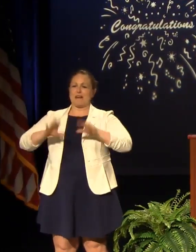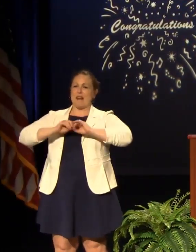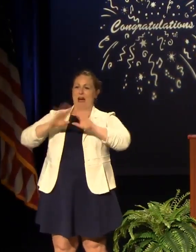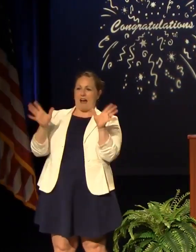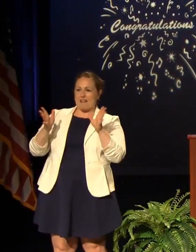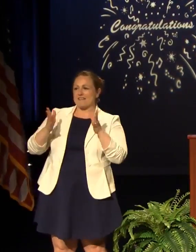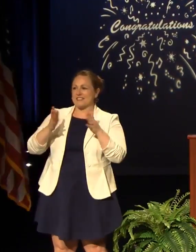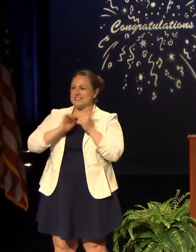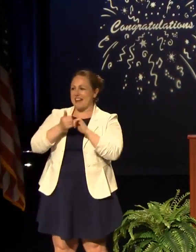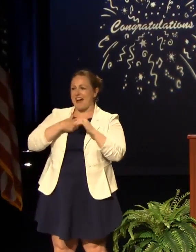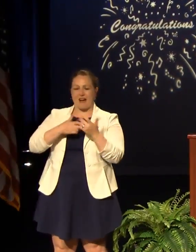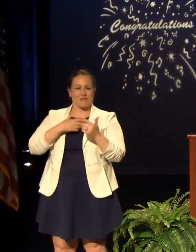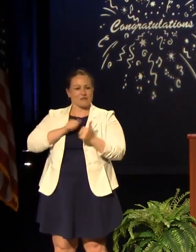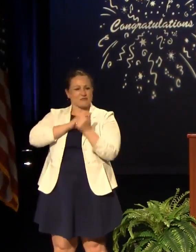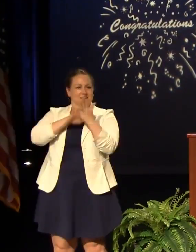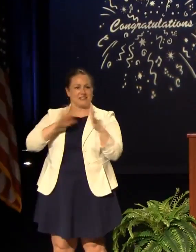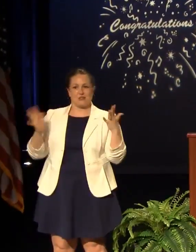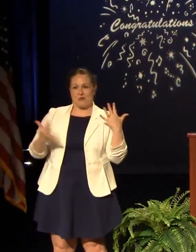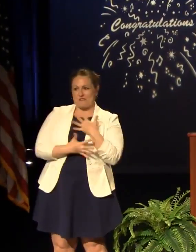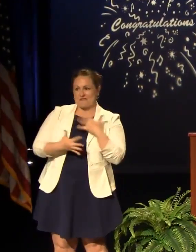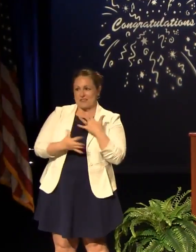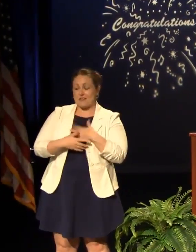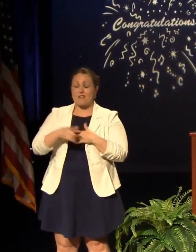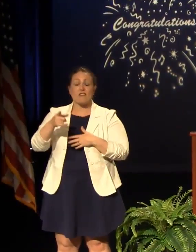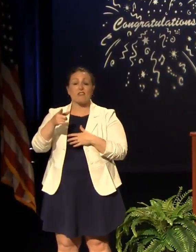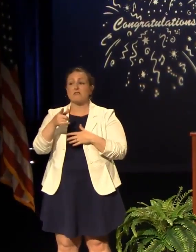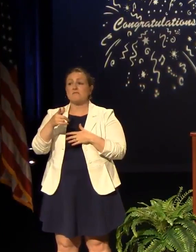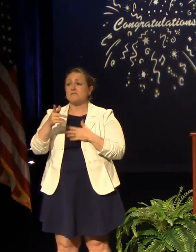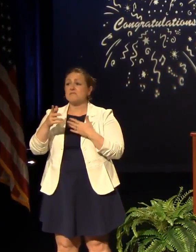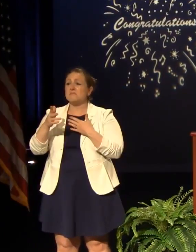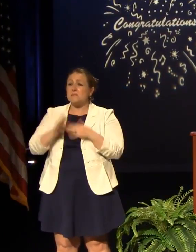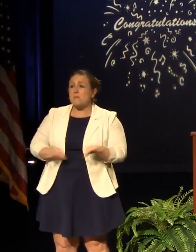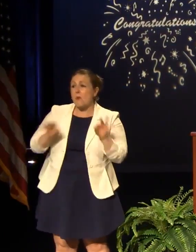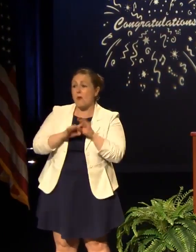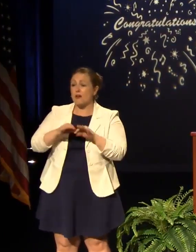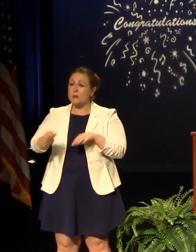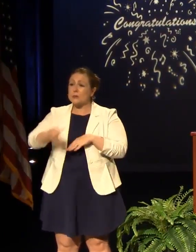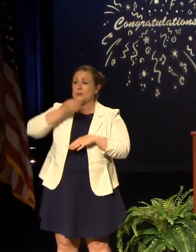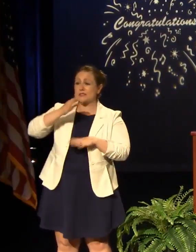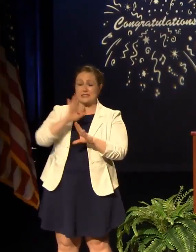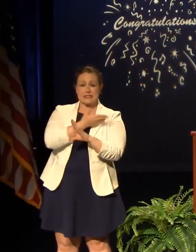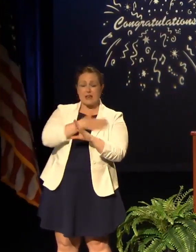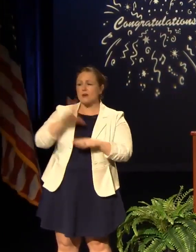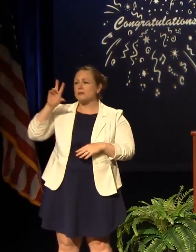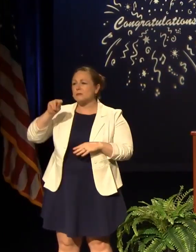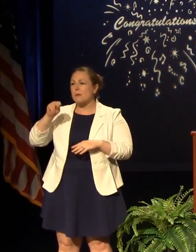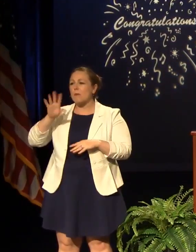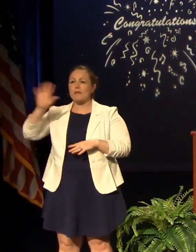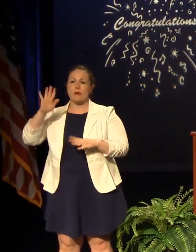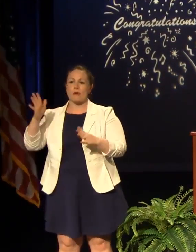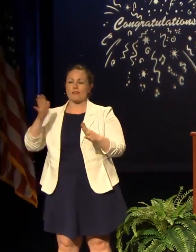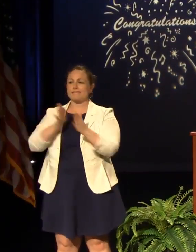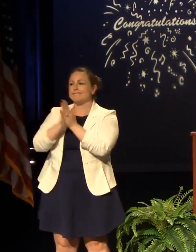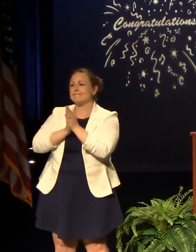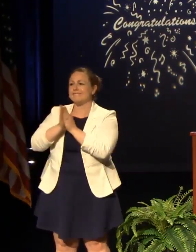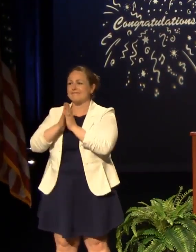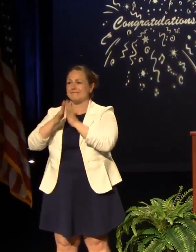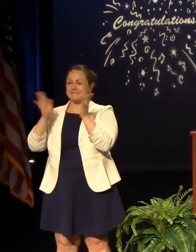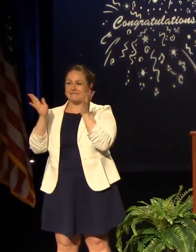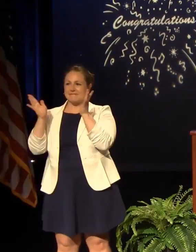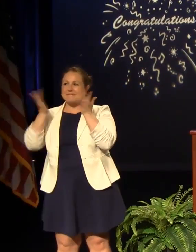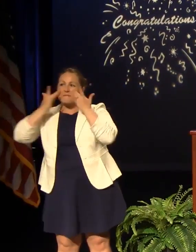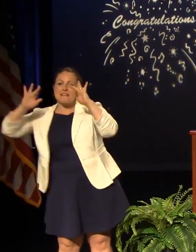to. It doesn't matter how good of a singer you are. What matters is the enthusiasm, the spark in your eye, the smile as